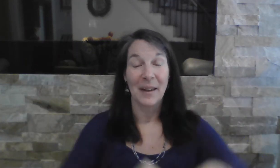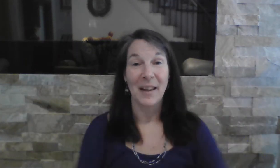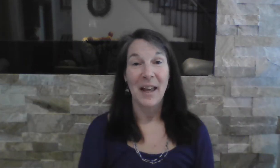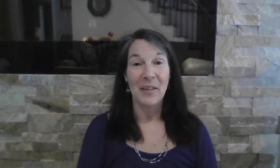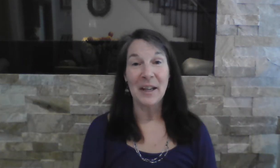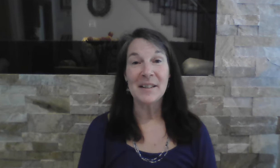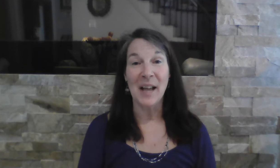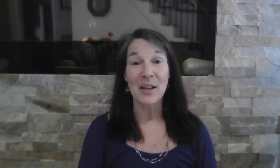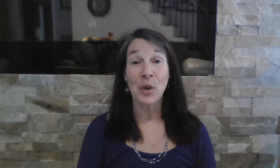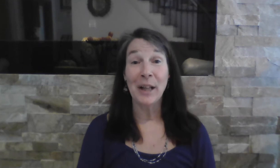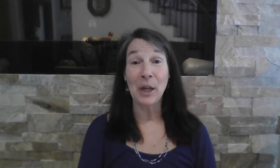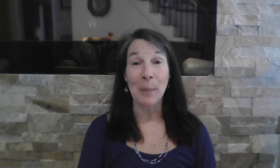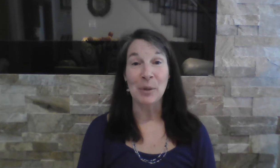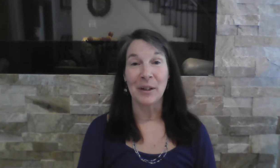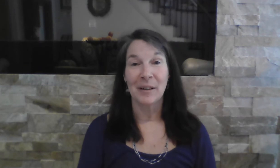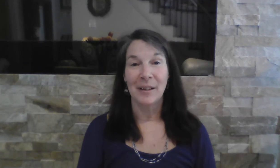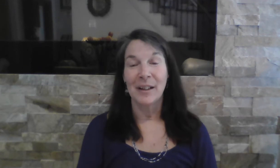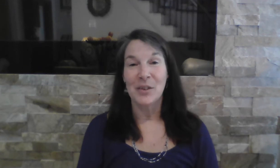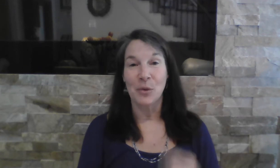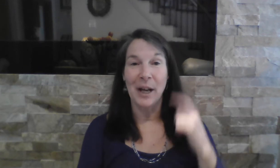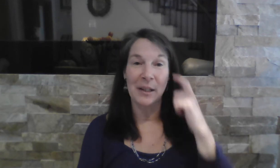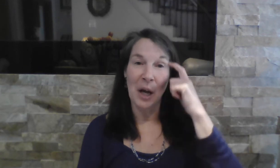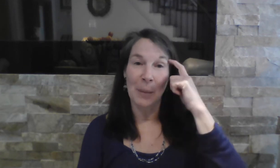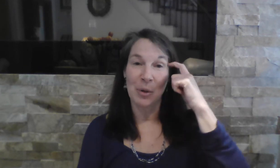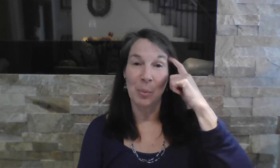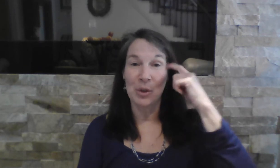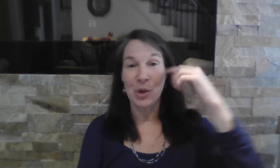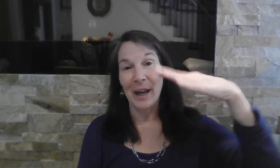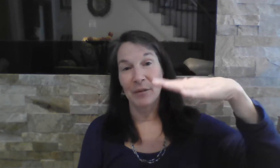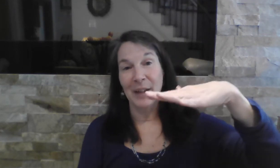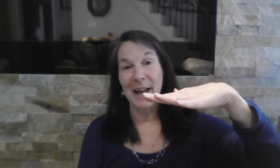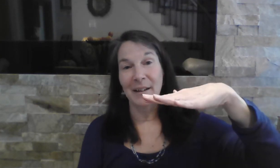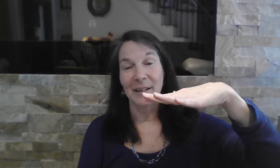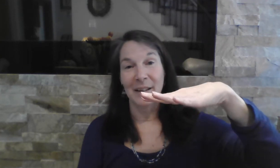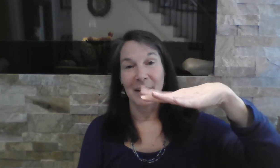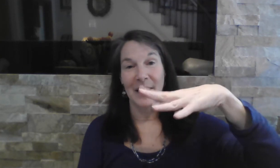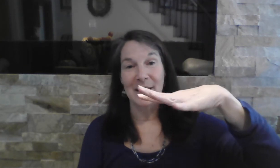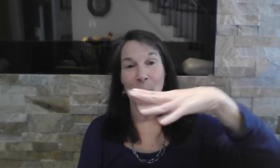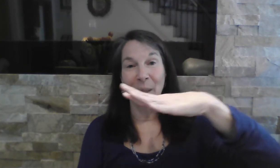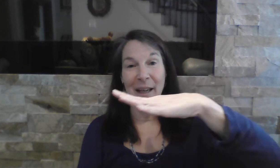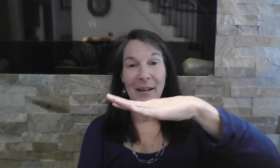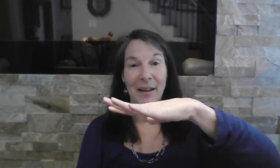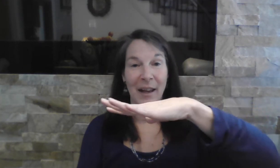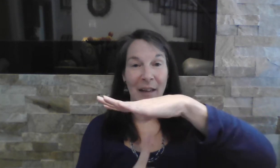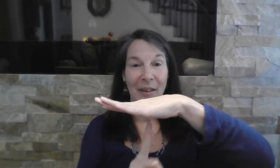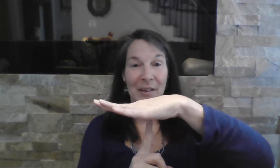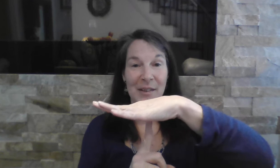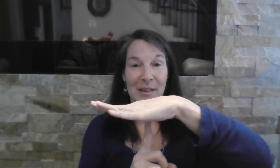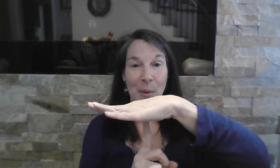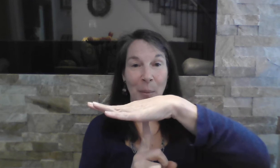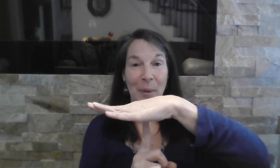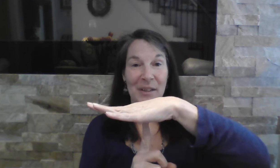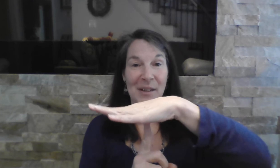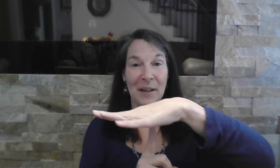The next sign is for helicopter. So for helicopter you put your hand flat. That's the blade and then this is what it pivots on